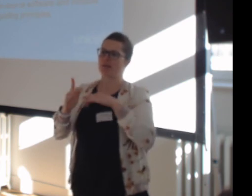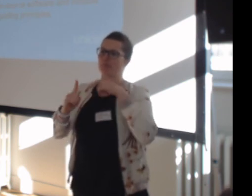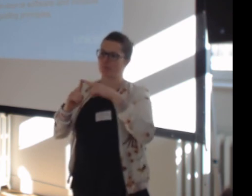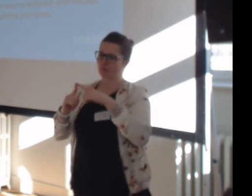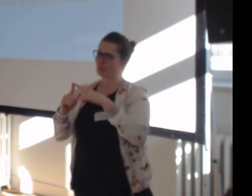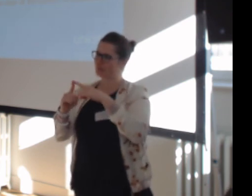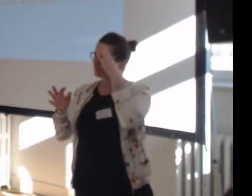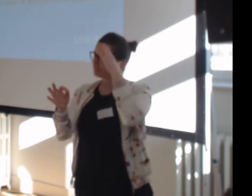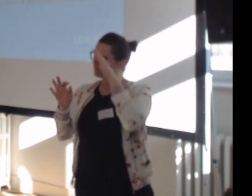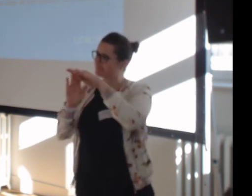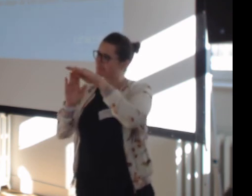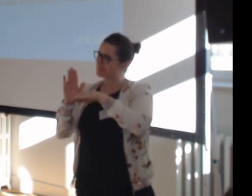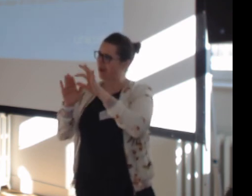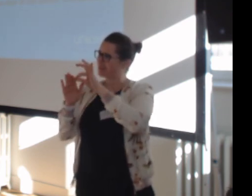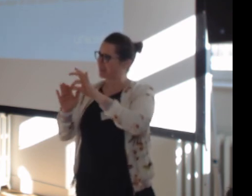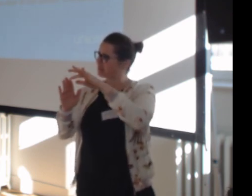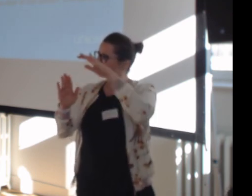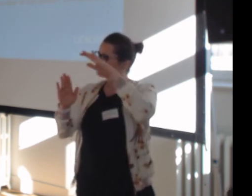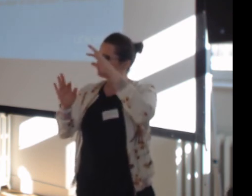principles.